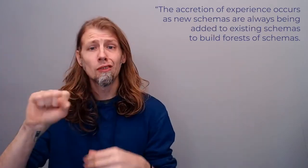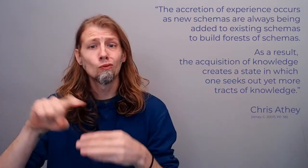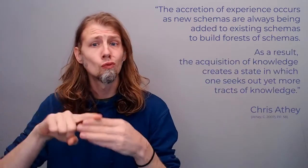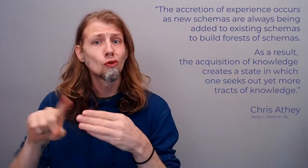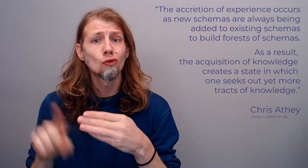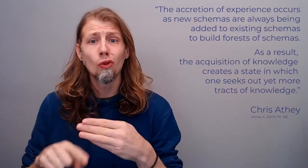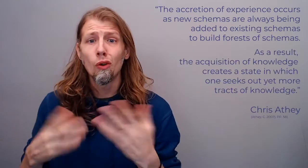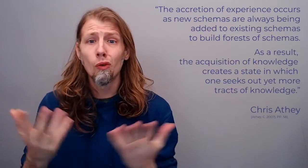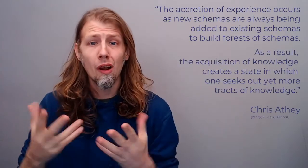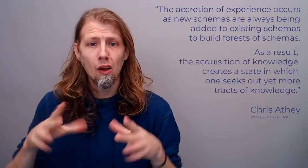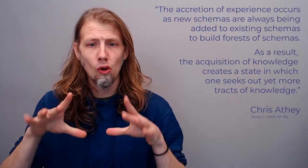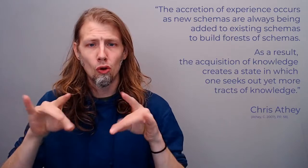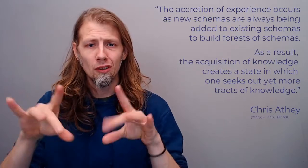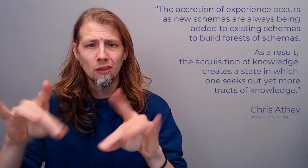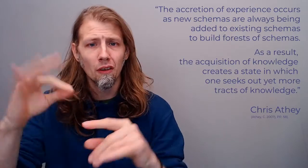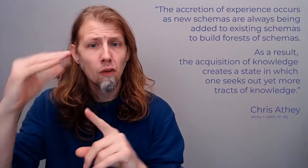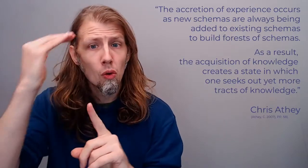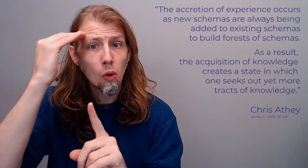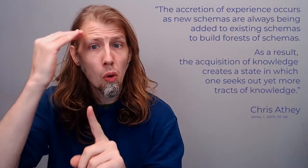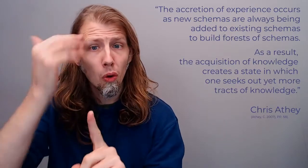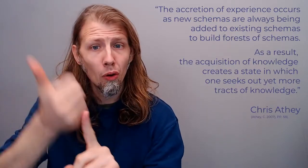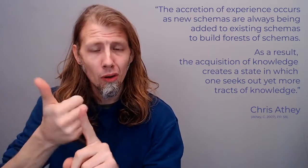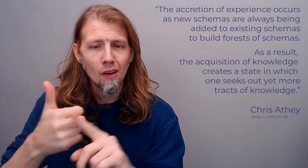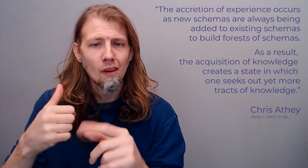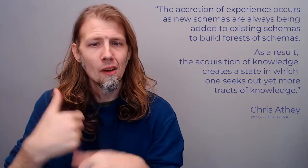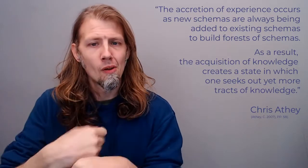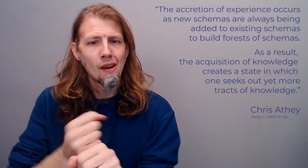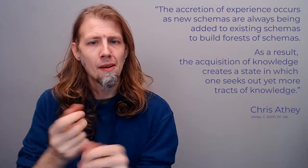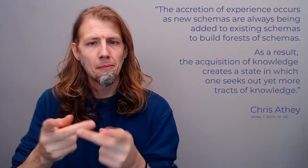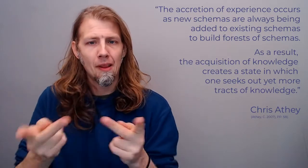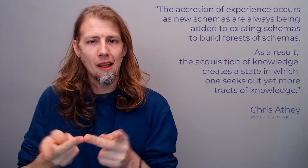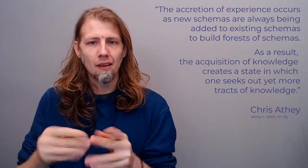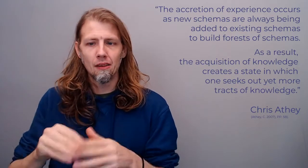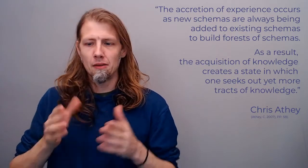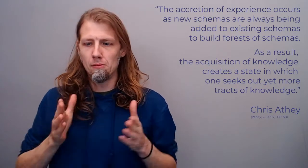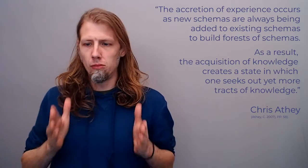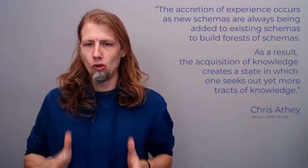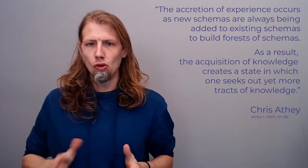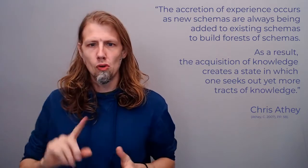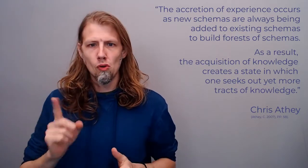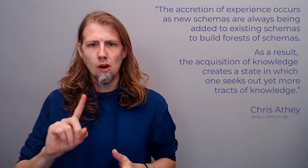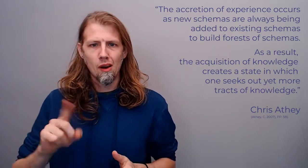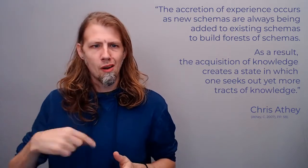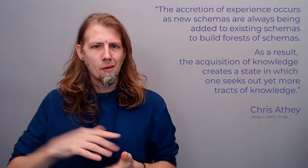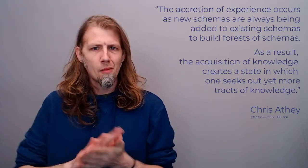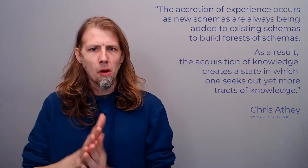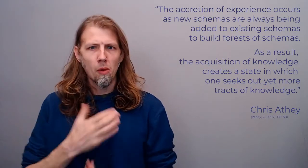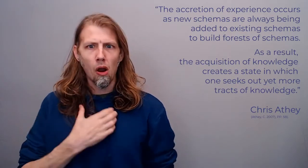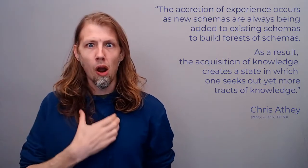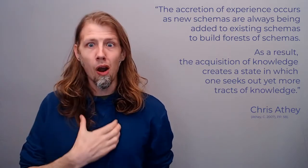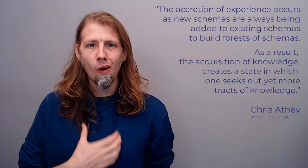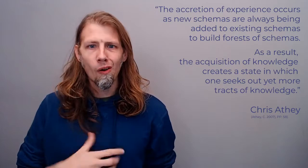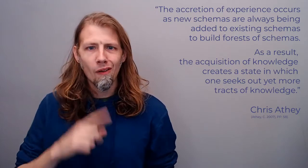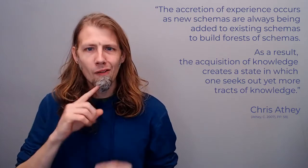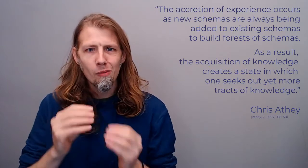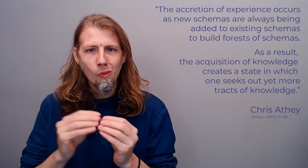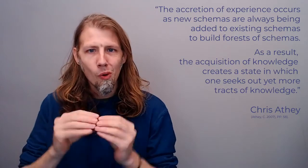As a result, the acquisition of knowledge creates a state in which one seeks out yet more tracts of knowledge.